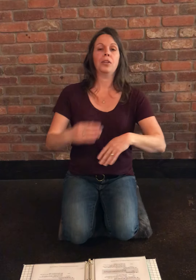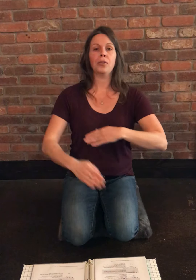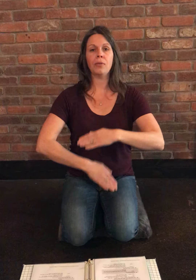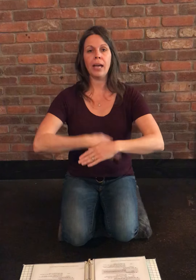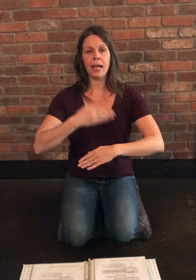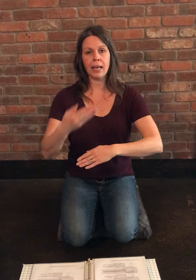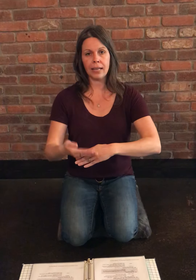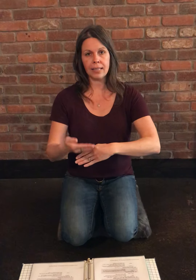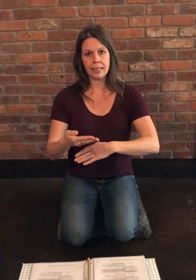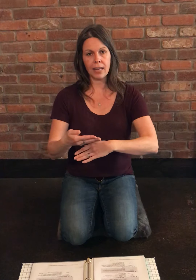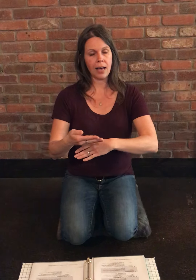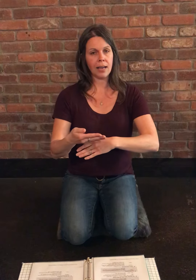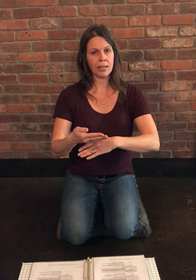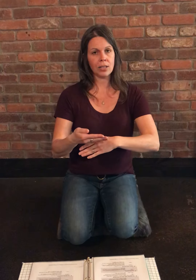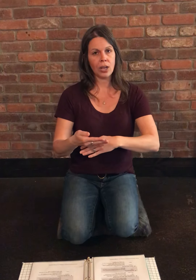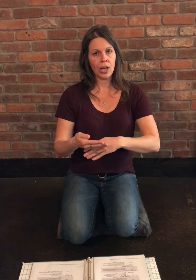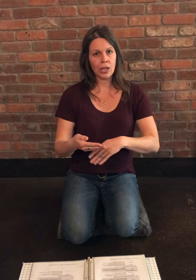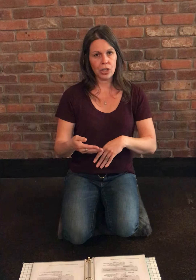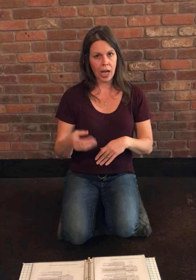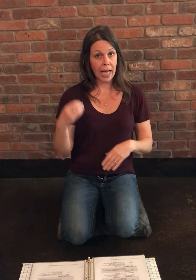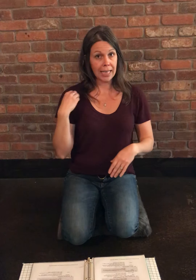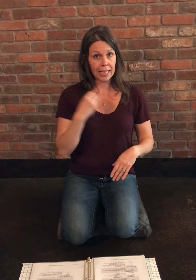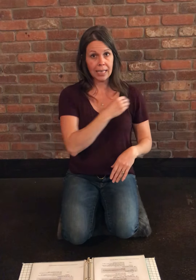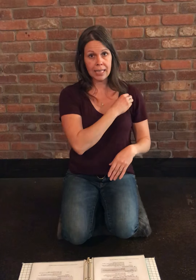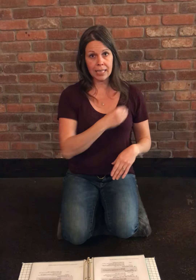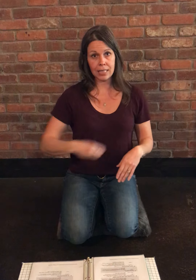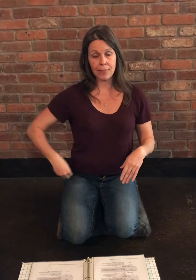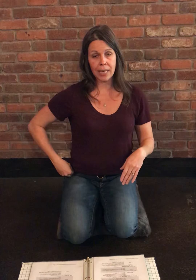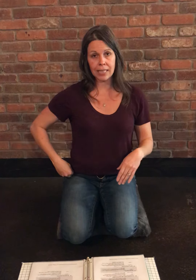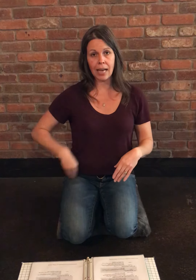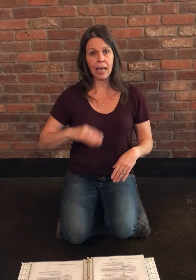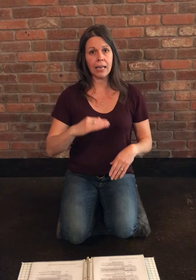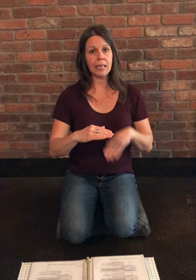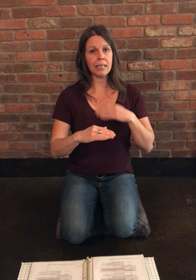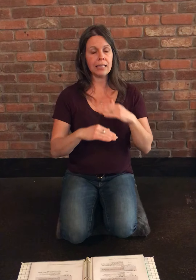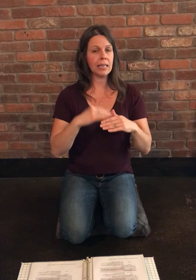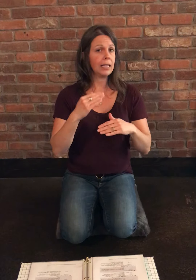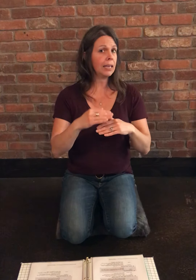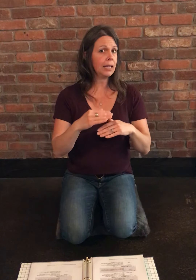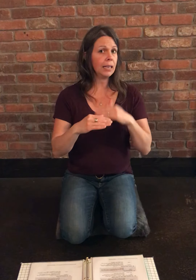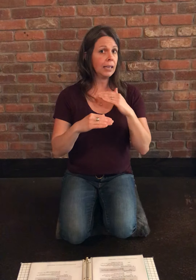The Renaissance. China's Ming Dynasty.